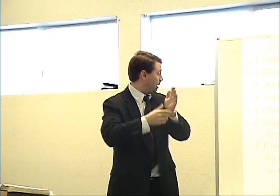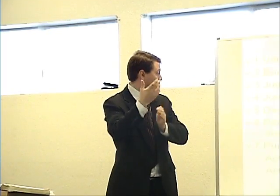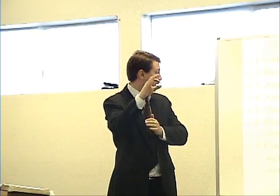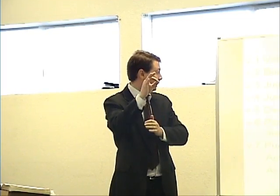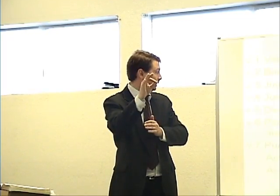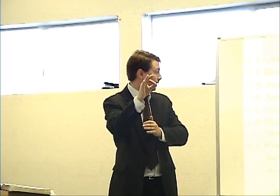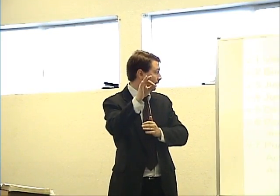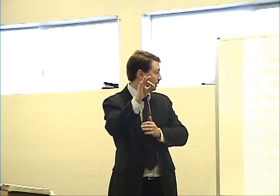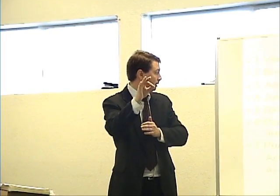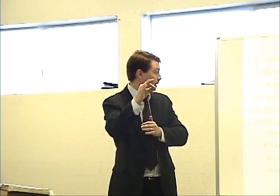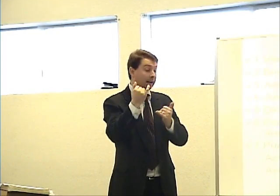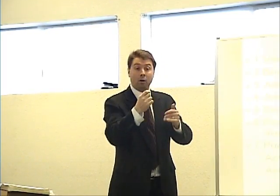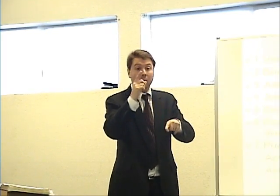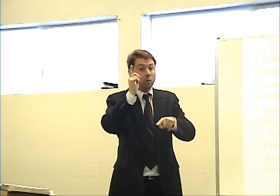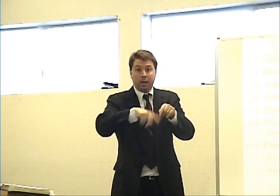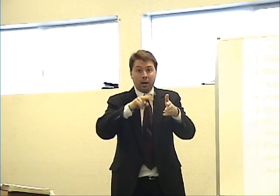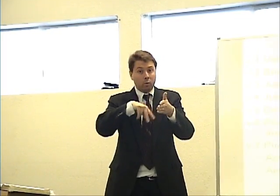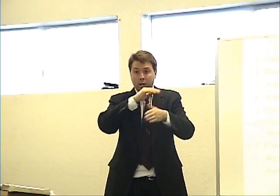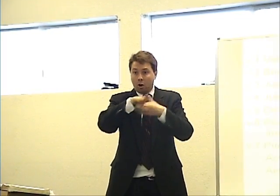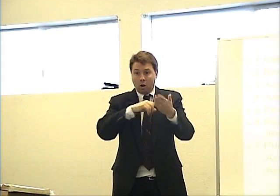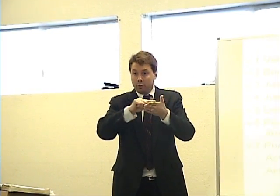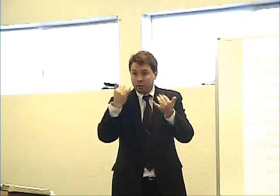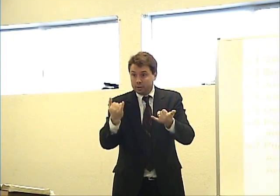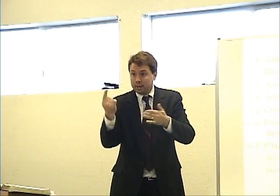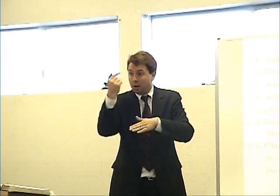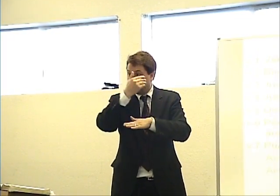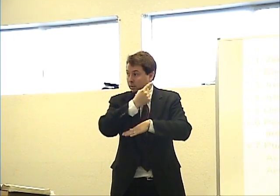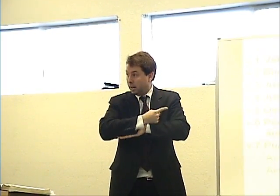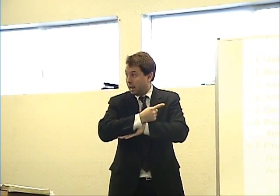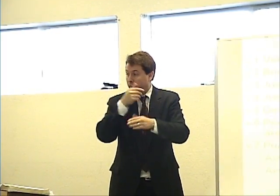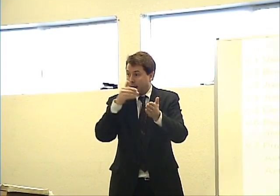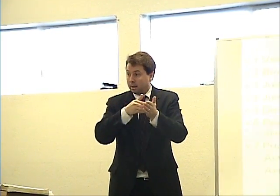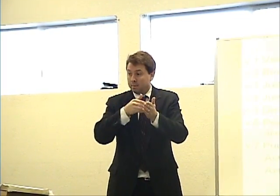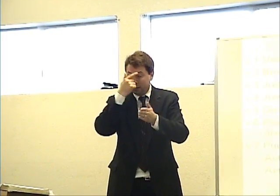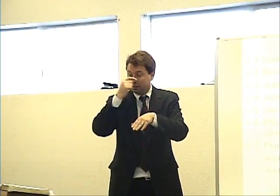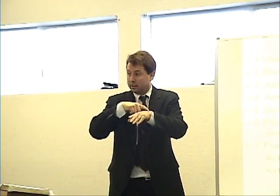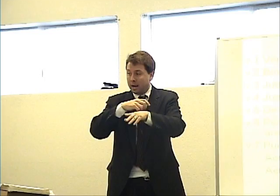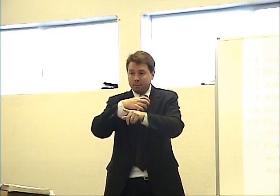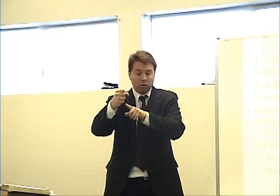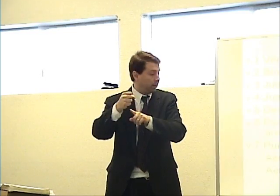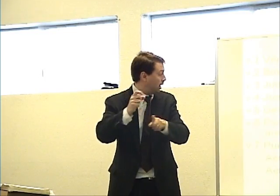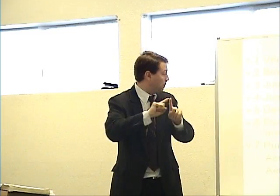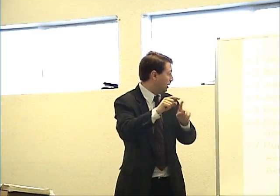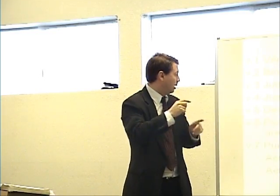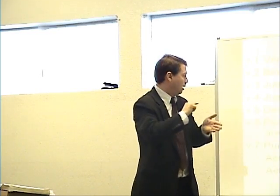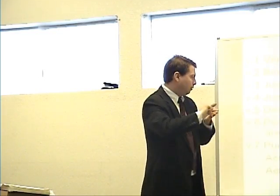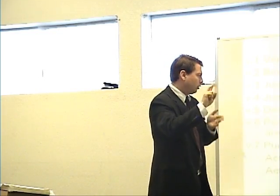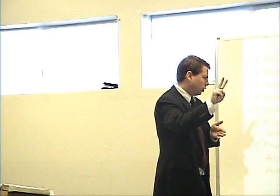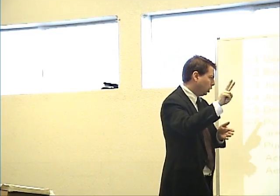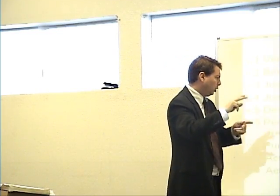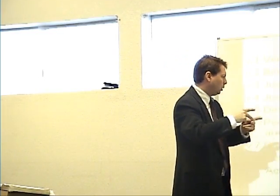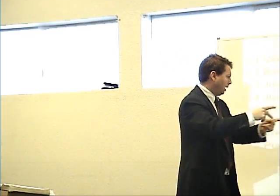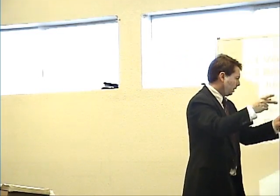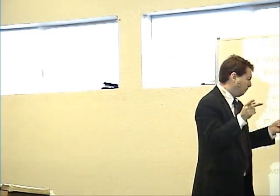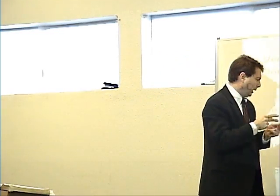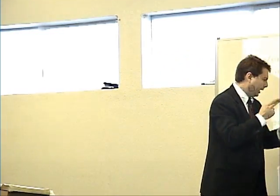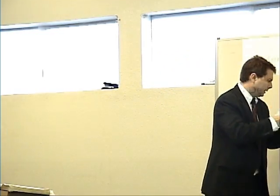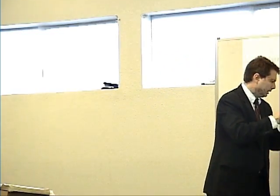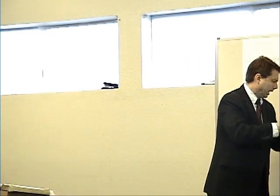chapter 19. Now, we can't read all the verses now today again because time is running out. But verse 2, the place is